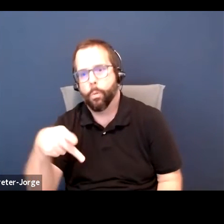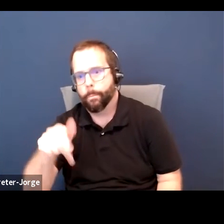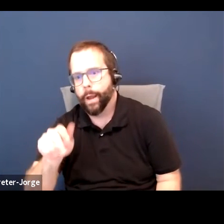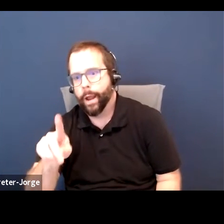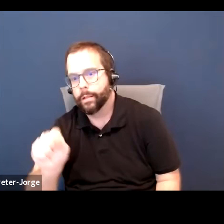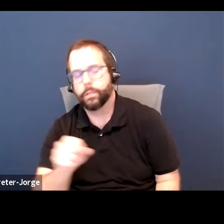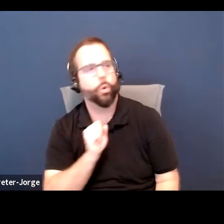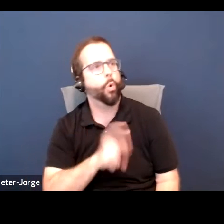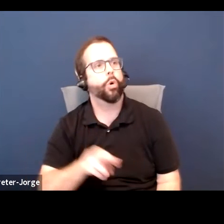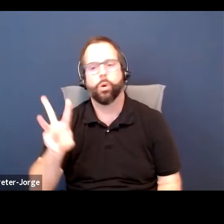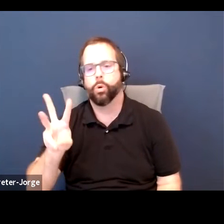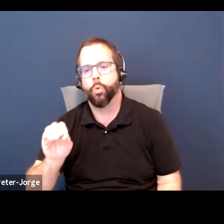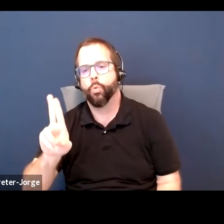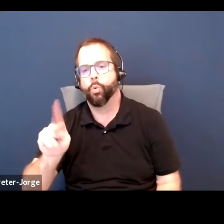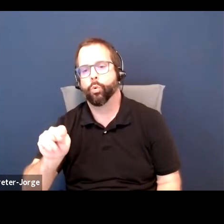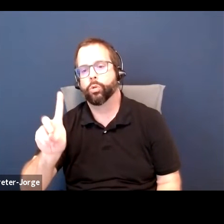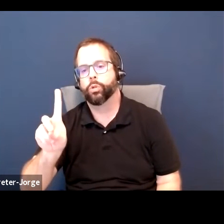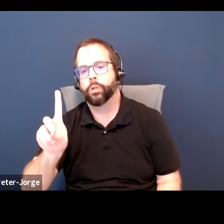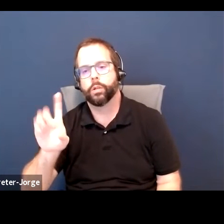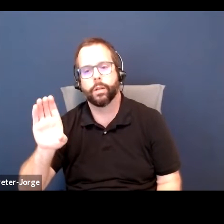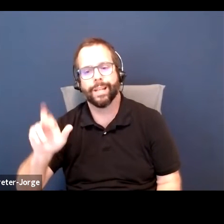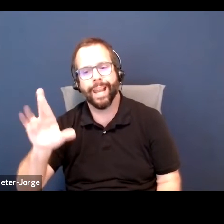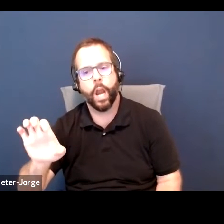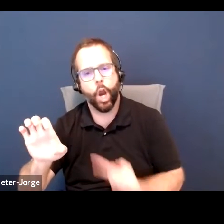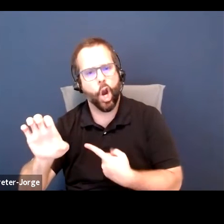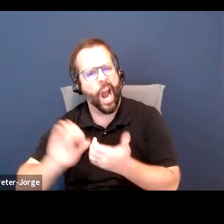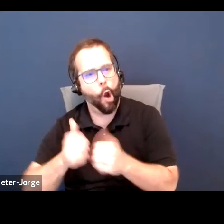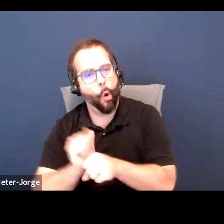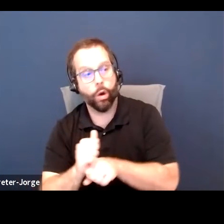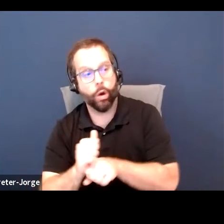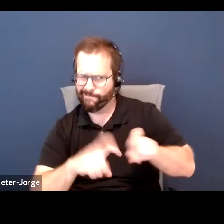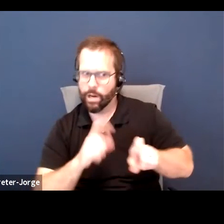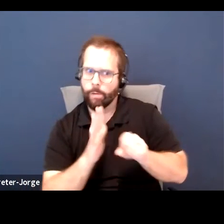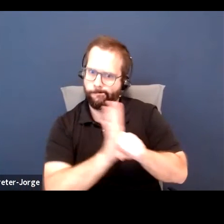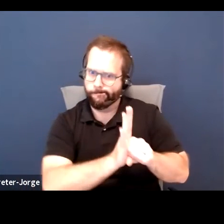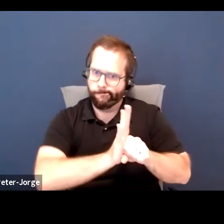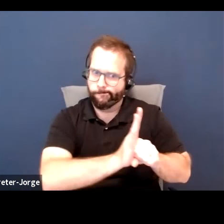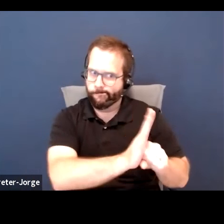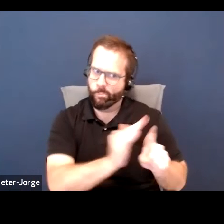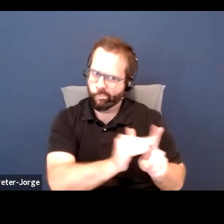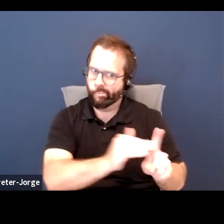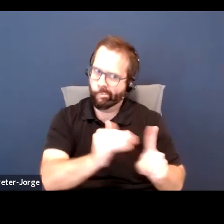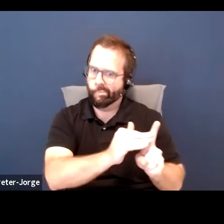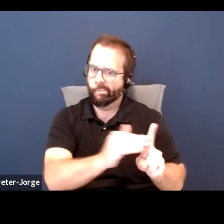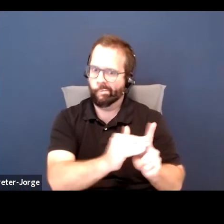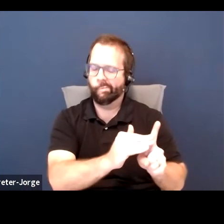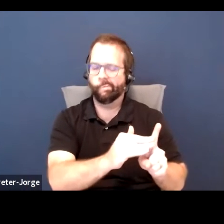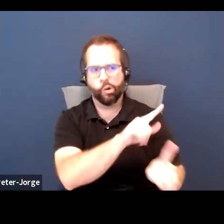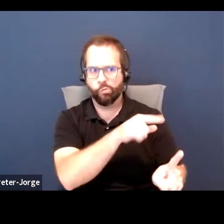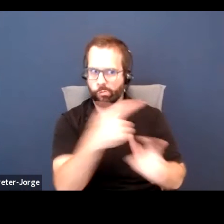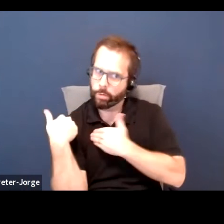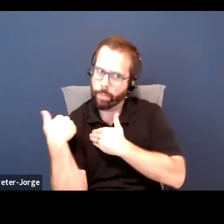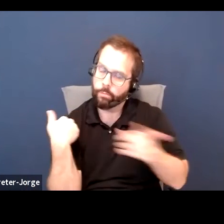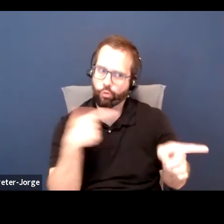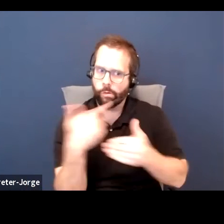work? And they really push on them and hold them accountable. And so the ones that we work